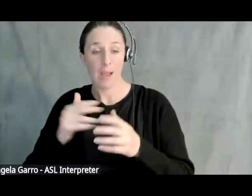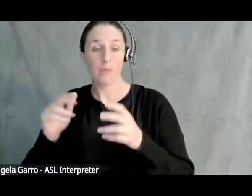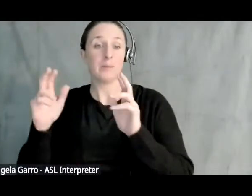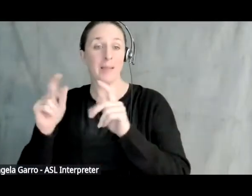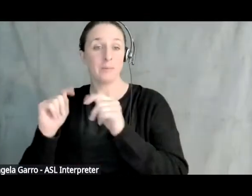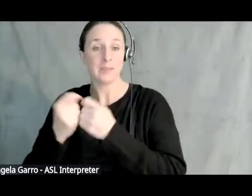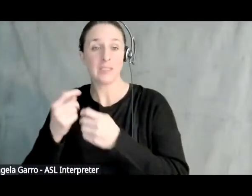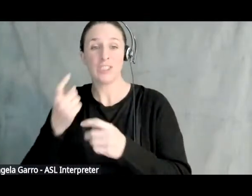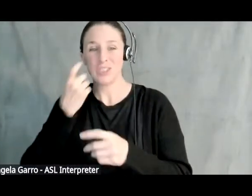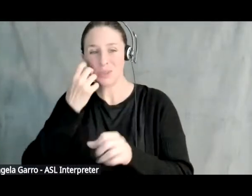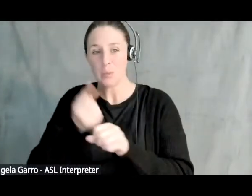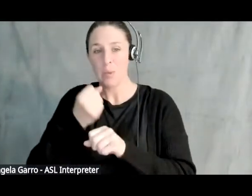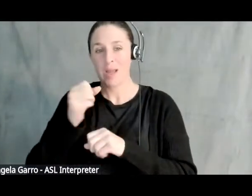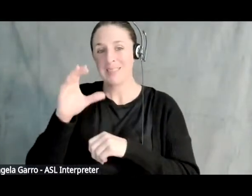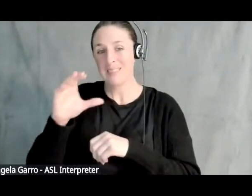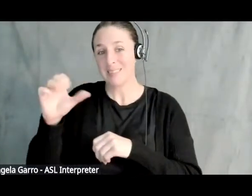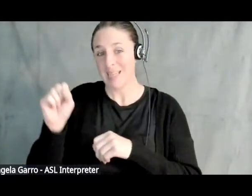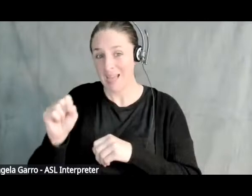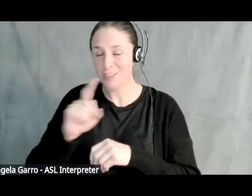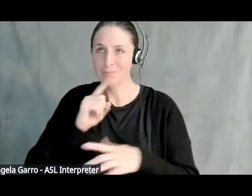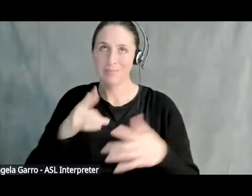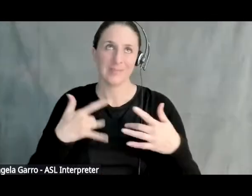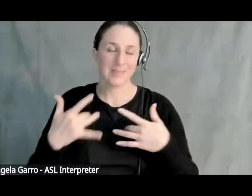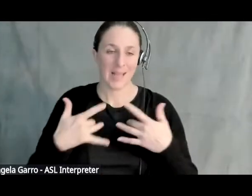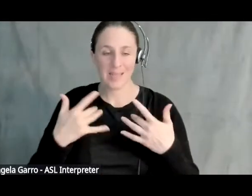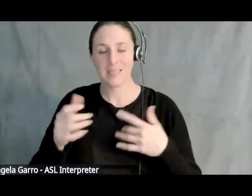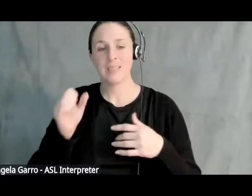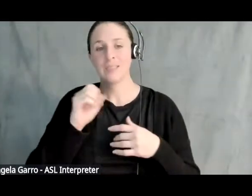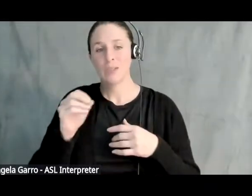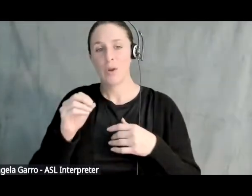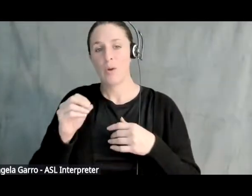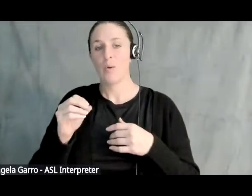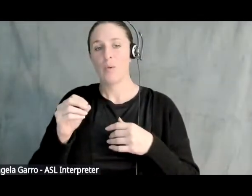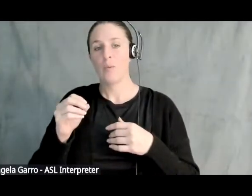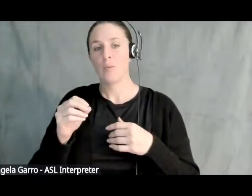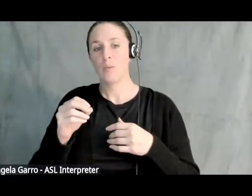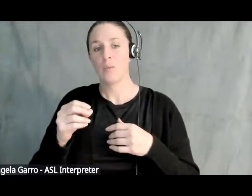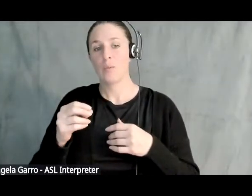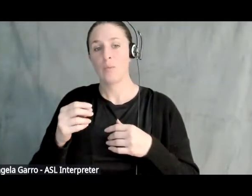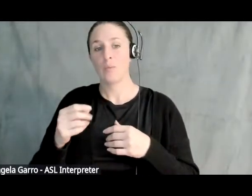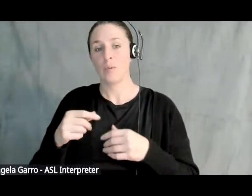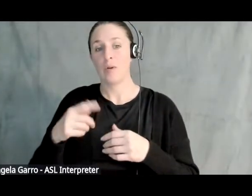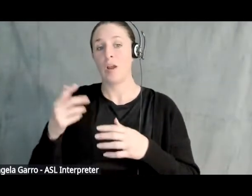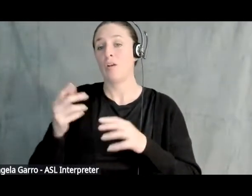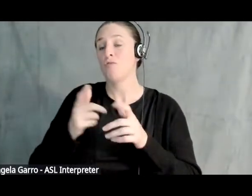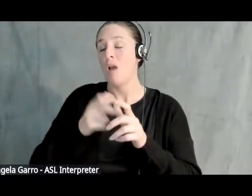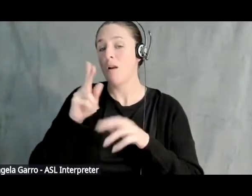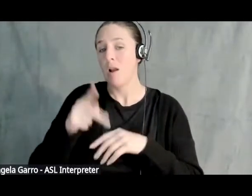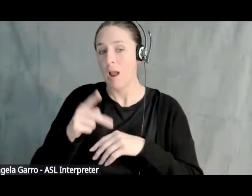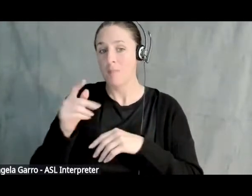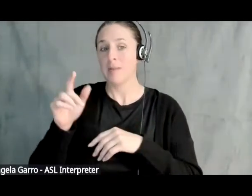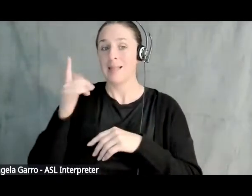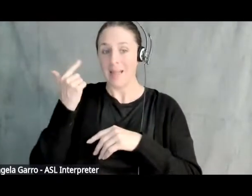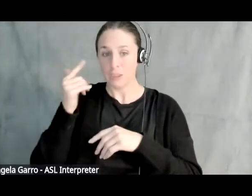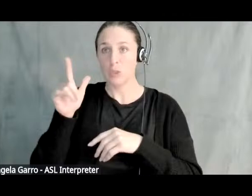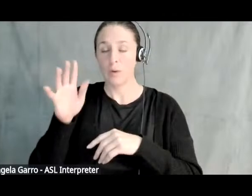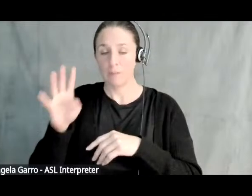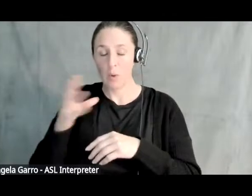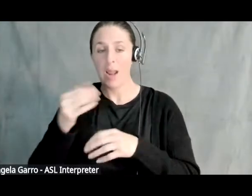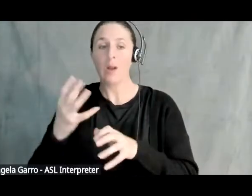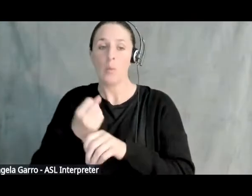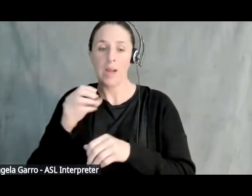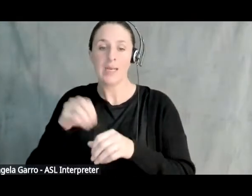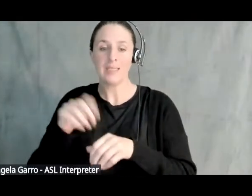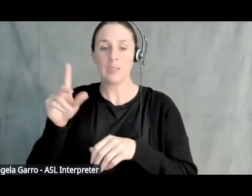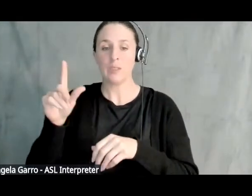CCS, which was really exciting because they were runner-up last year in 2024, and they had won in 2023. So it was nice to get